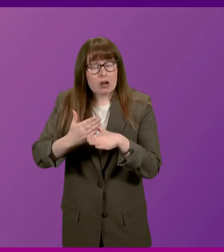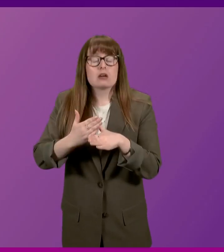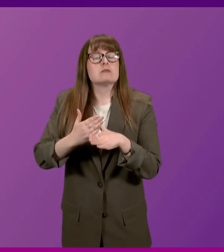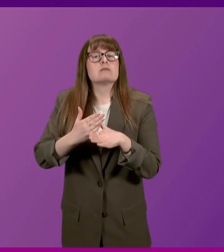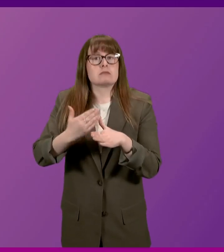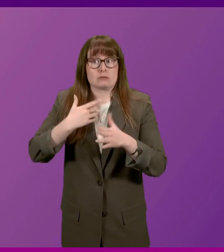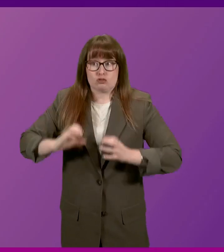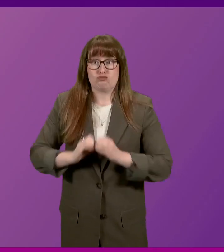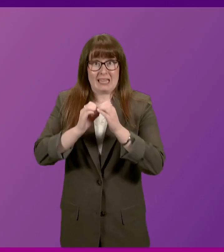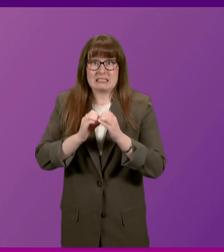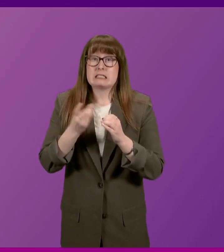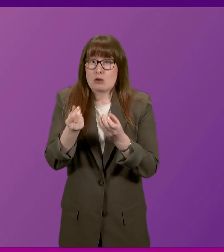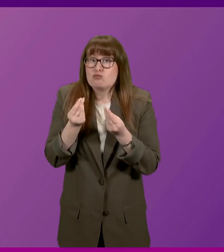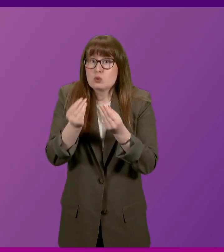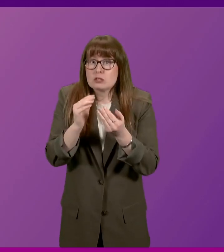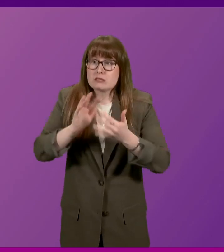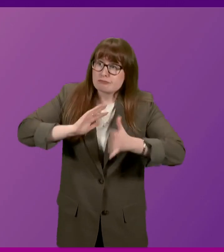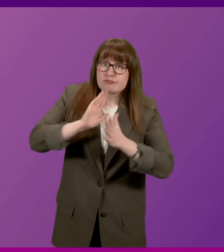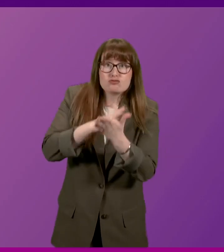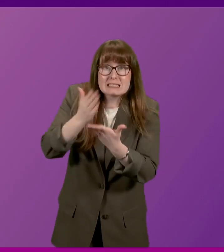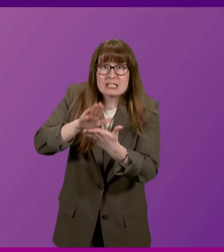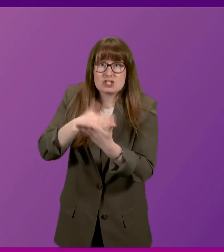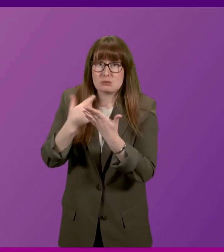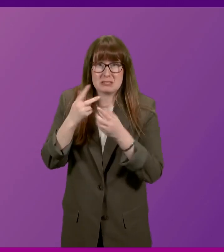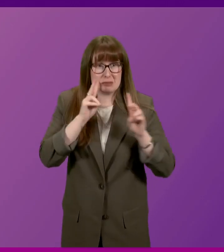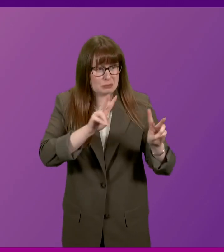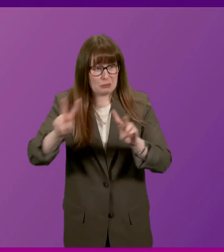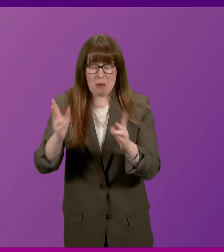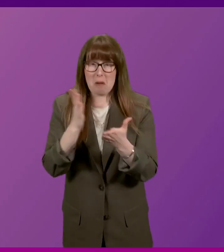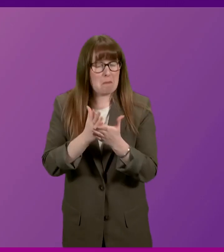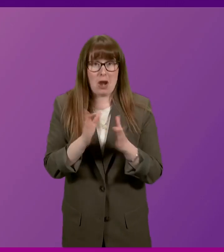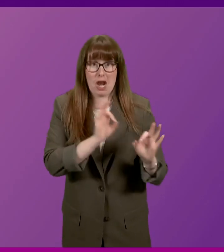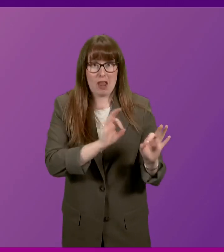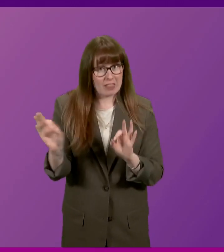to creating some resources, is because we found that there was virtually nothing out there in BSL at all.